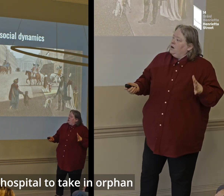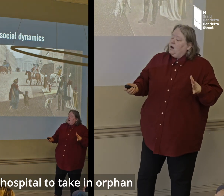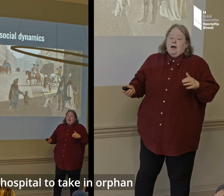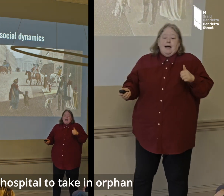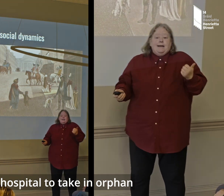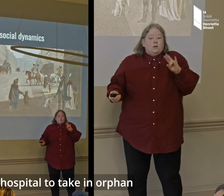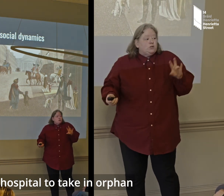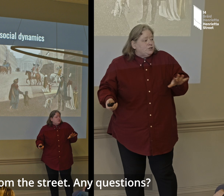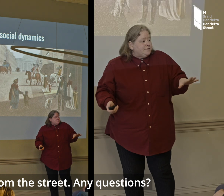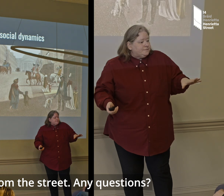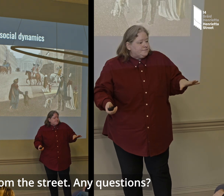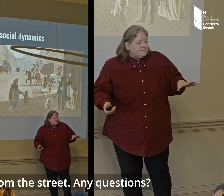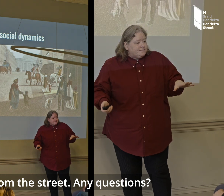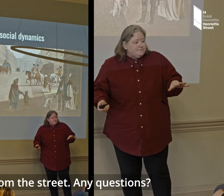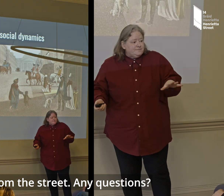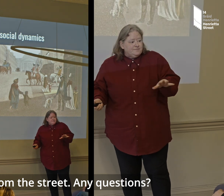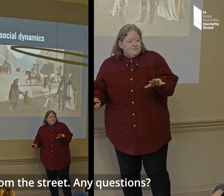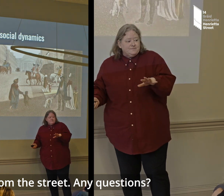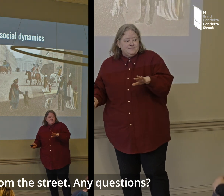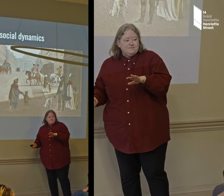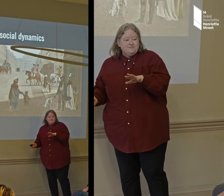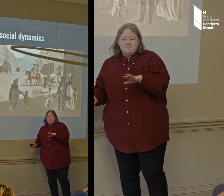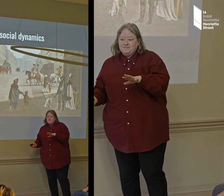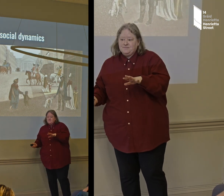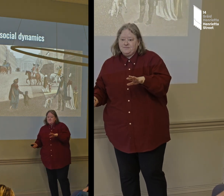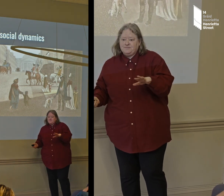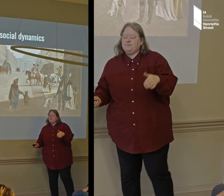up this hospital to take in orphan children from the street. Any questions?